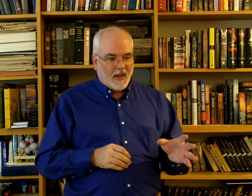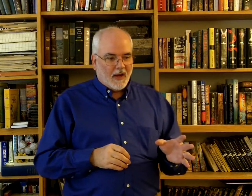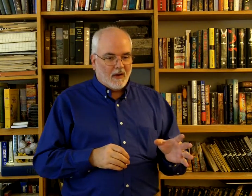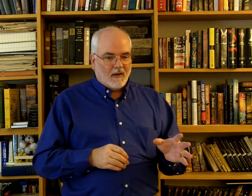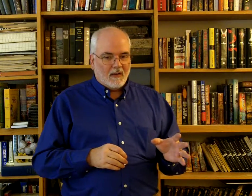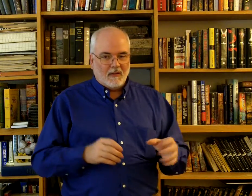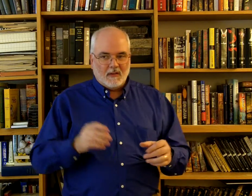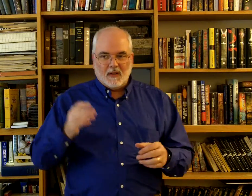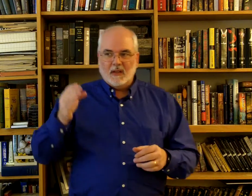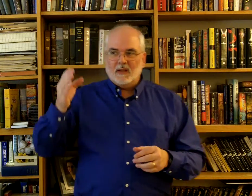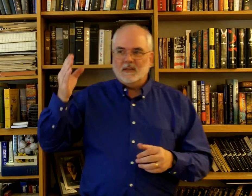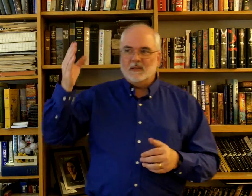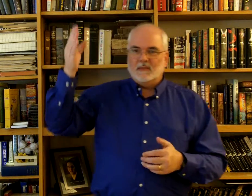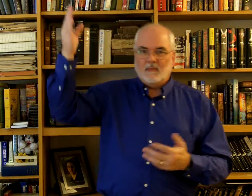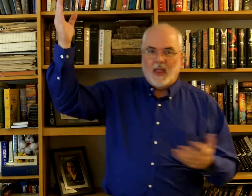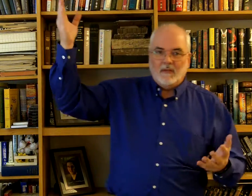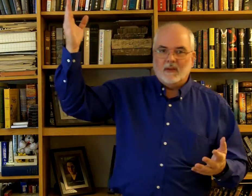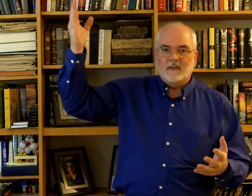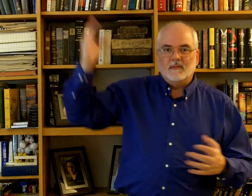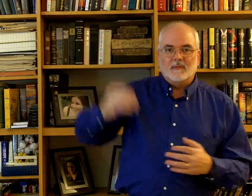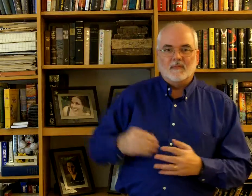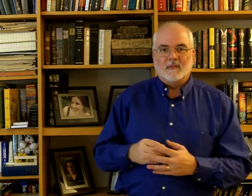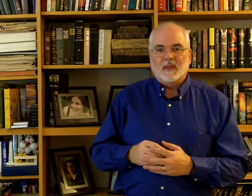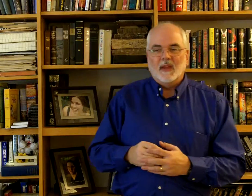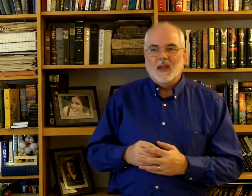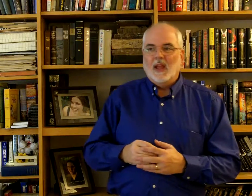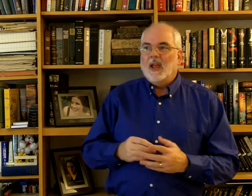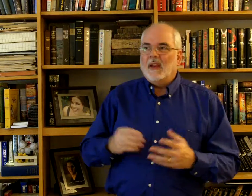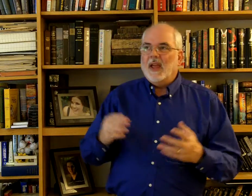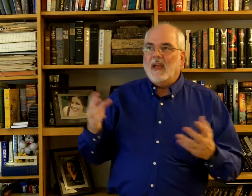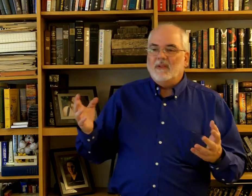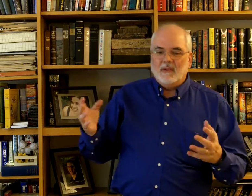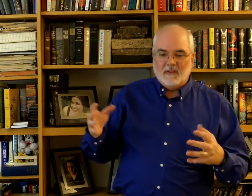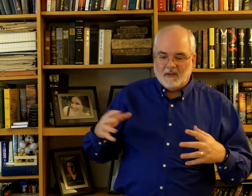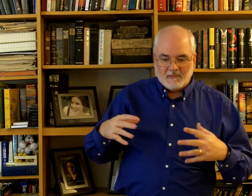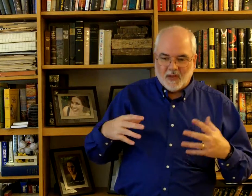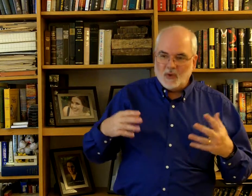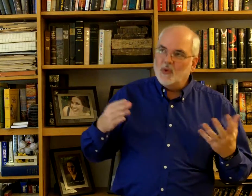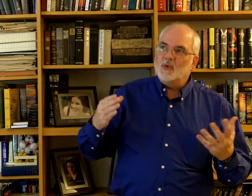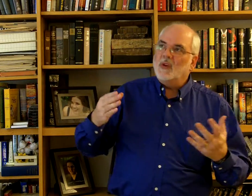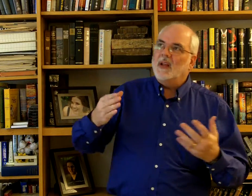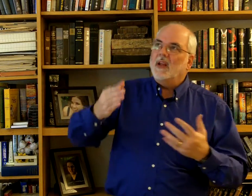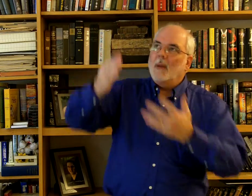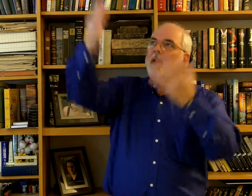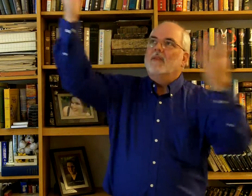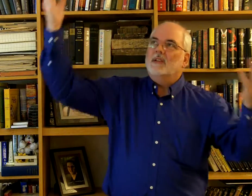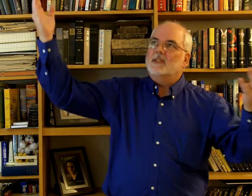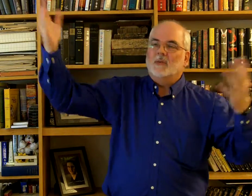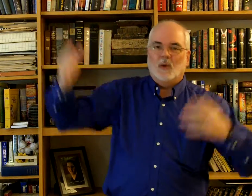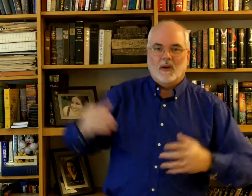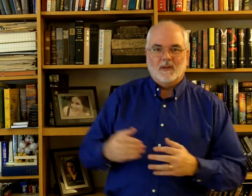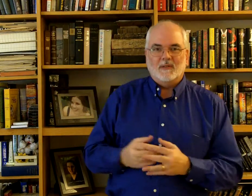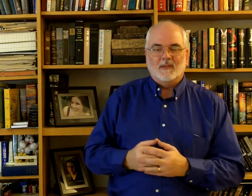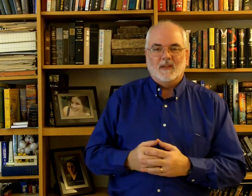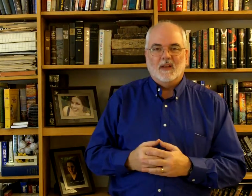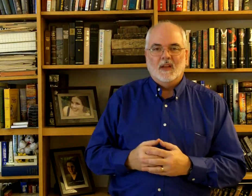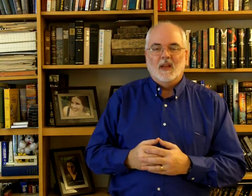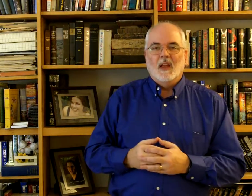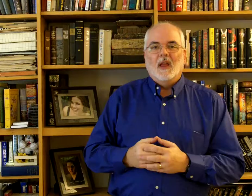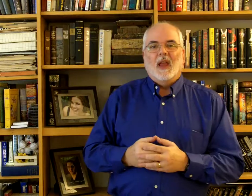There is heaven. Heaven is usually above us somewhere. And